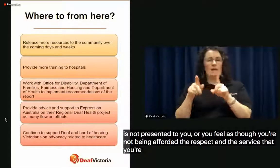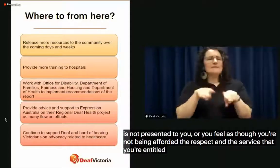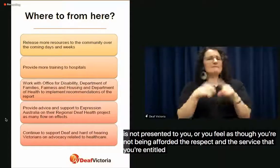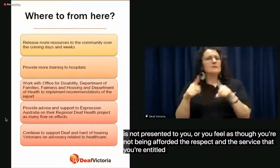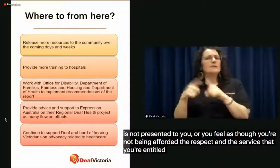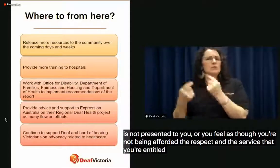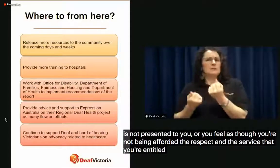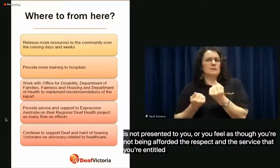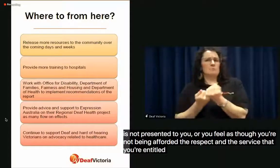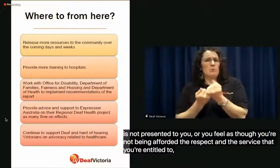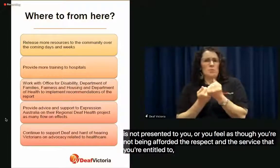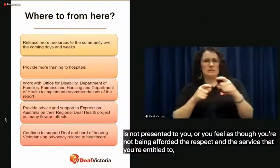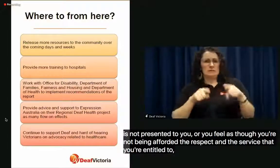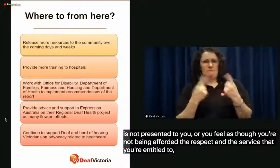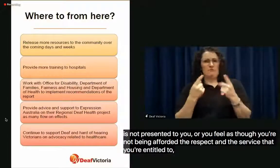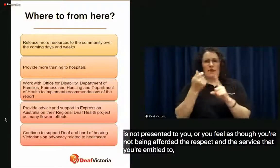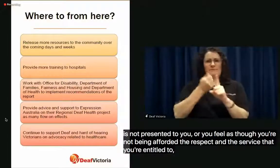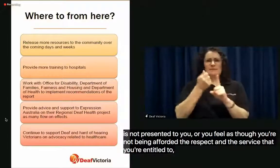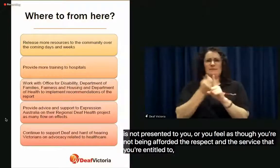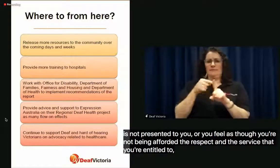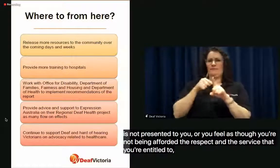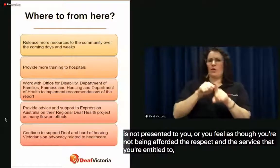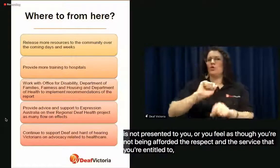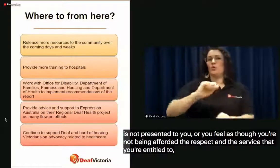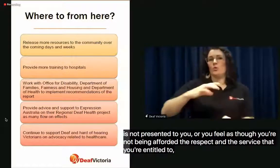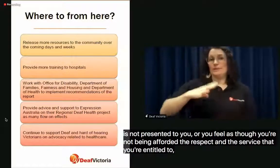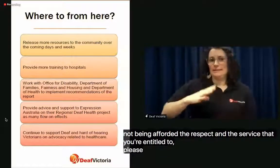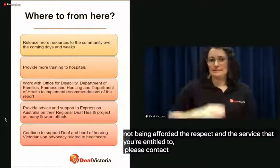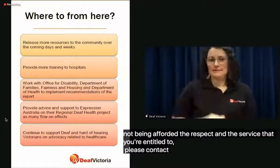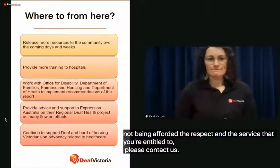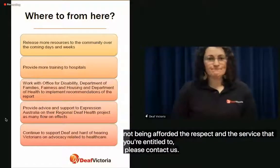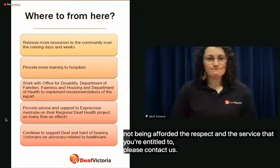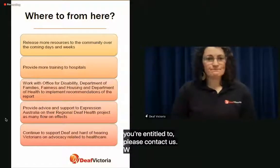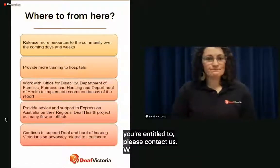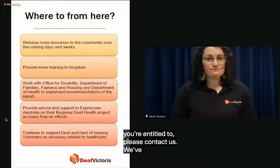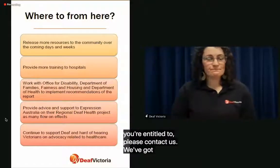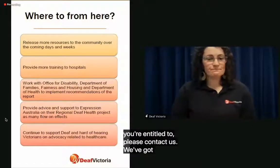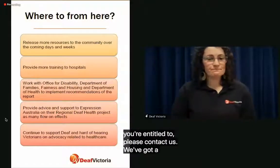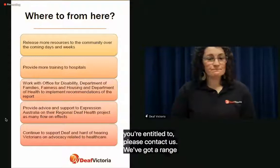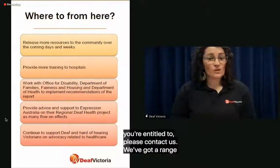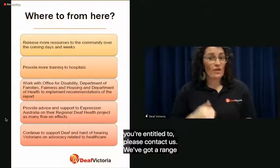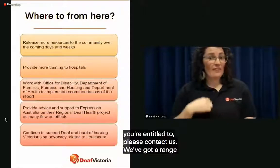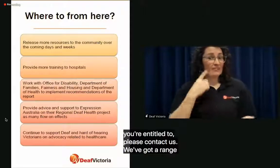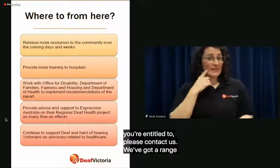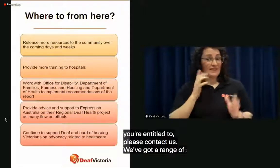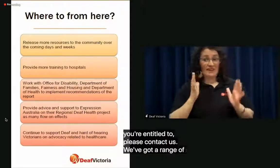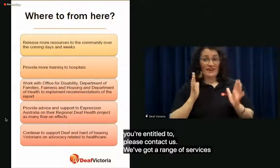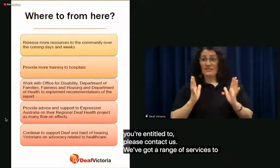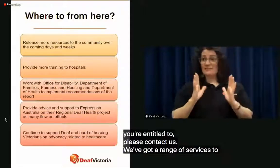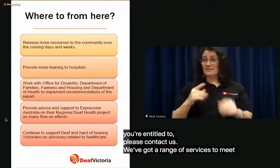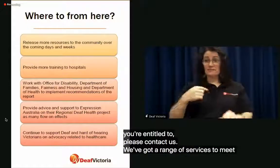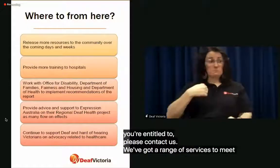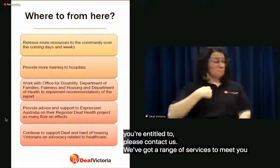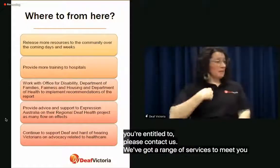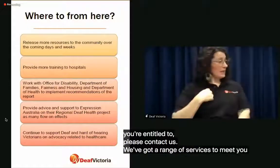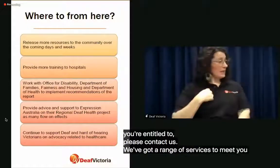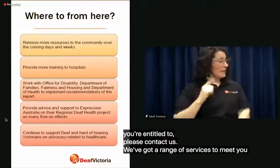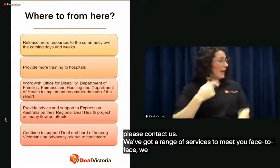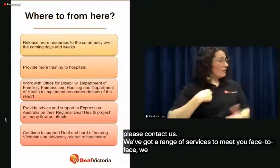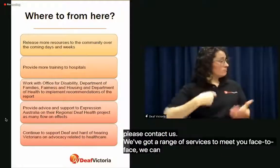We can meet you face-to-face. We can provide on-site advocacy support. We can provide communication support, information, and a whole